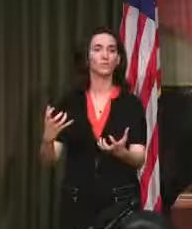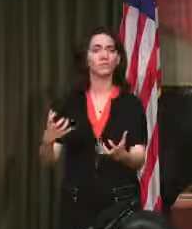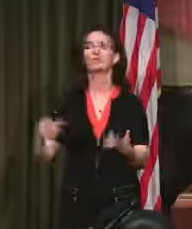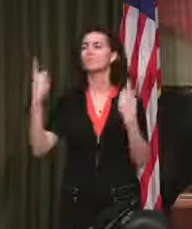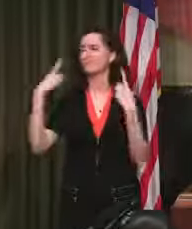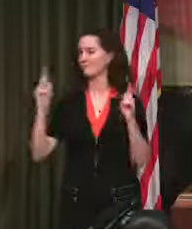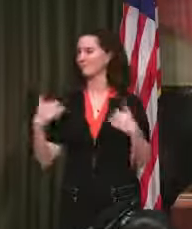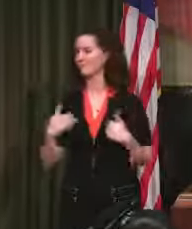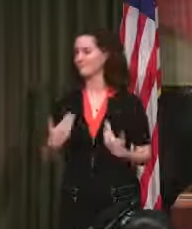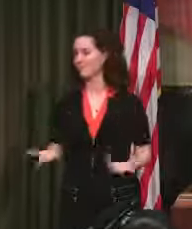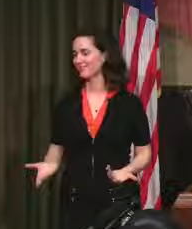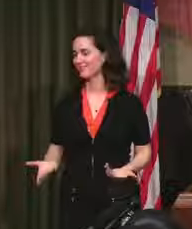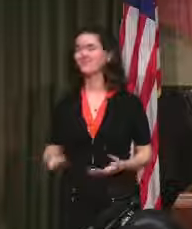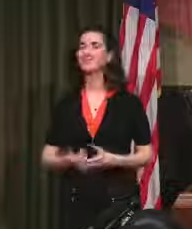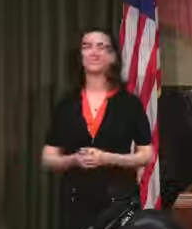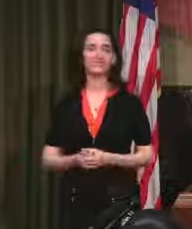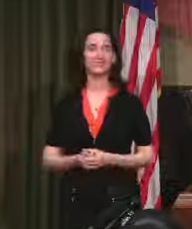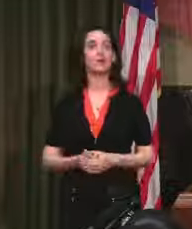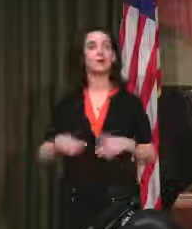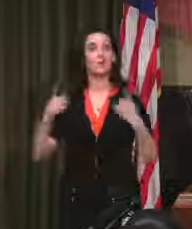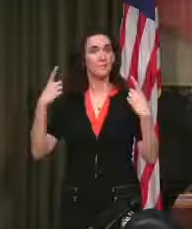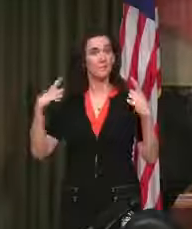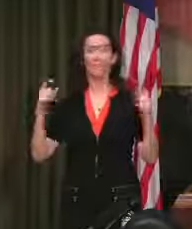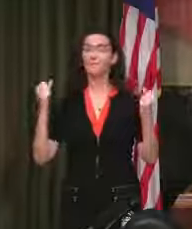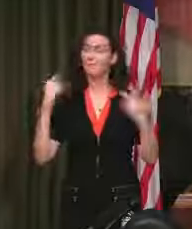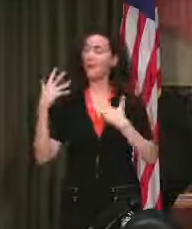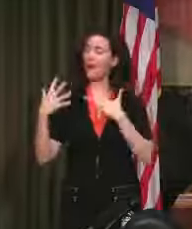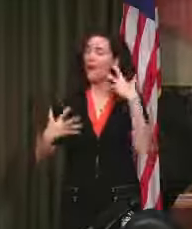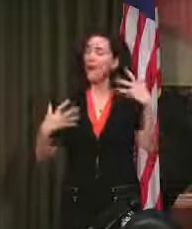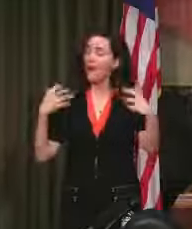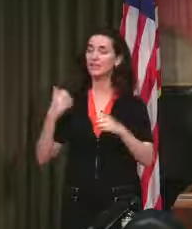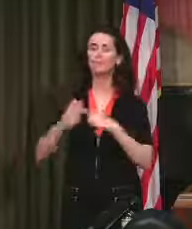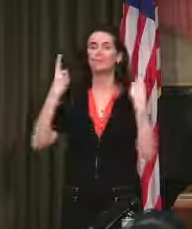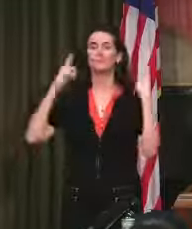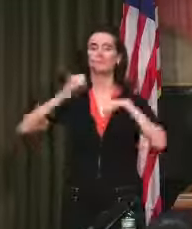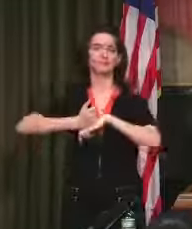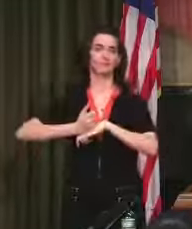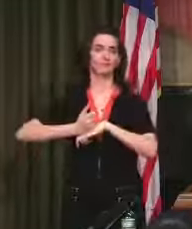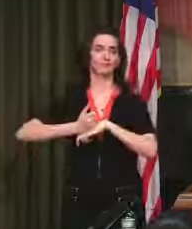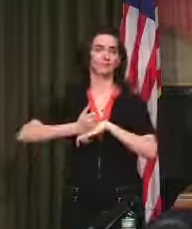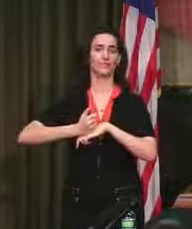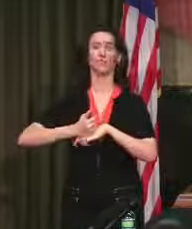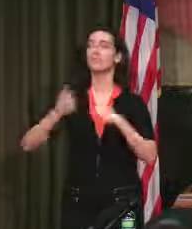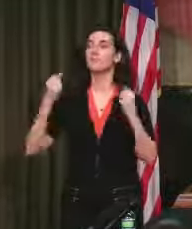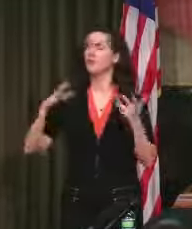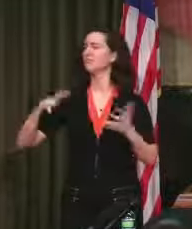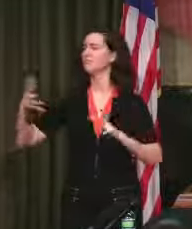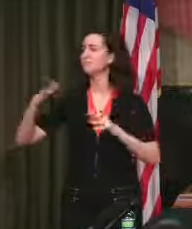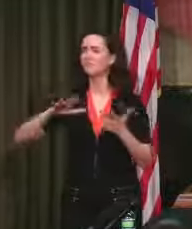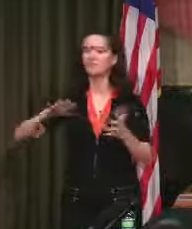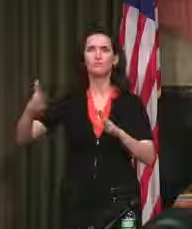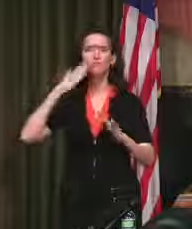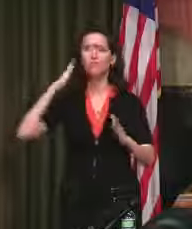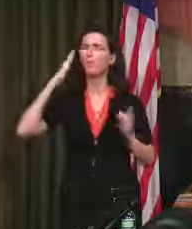finally have it. We finally have it after many years of unpredictability,